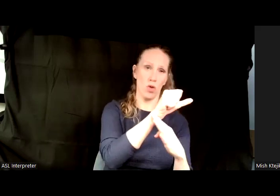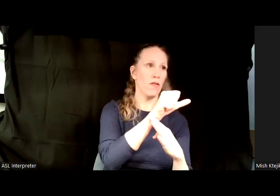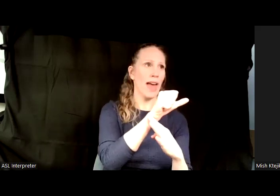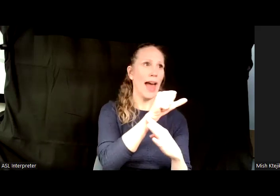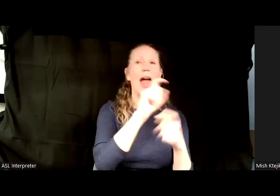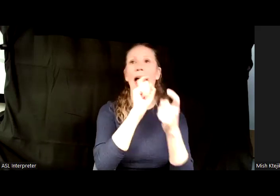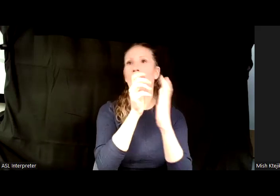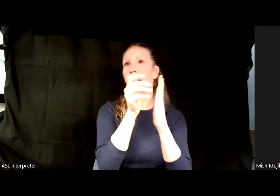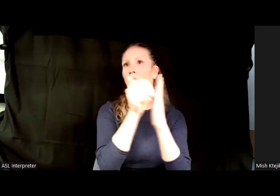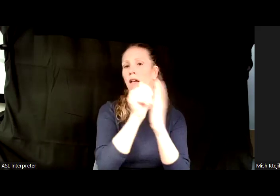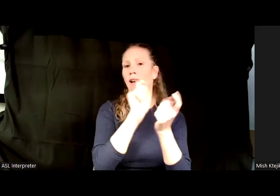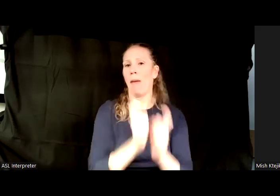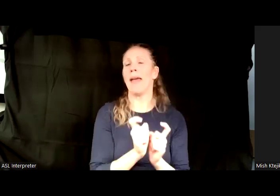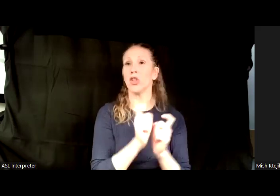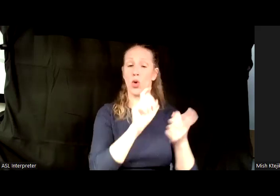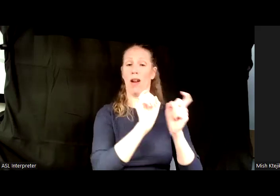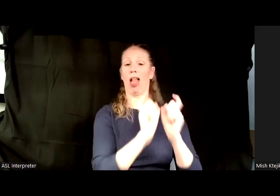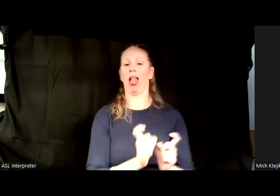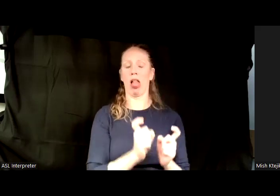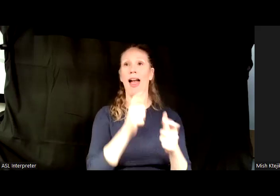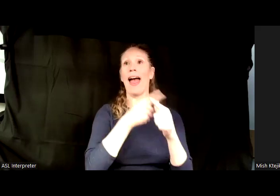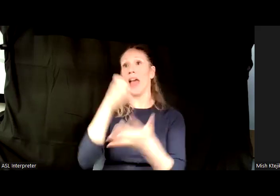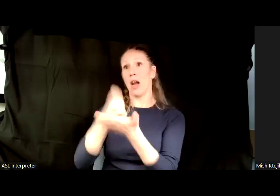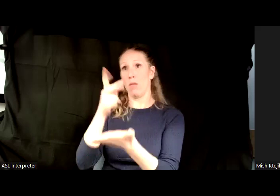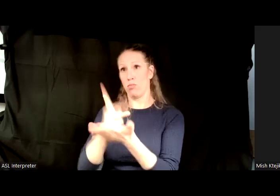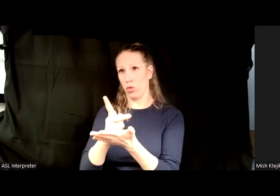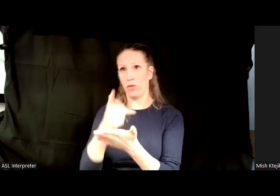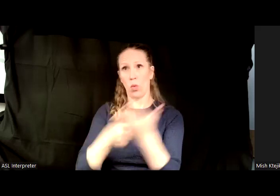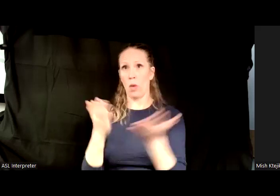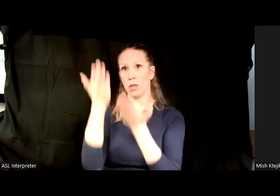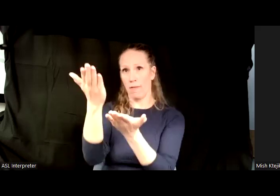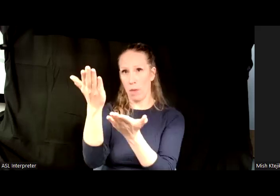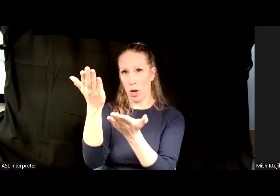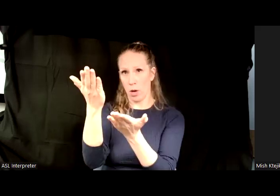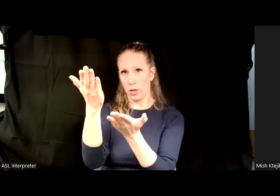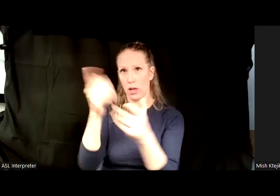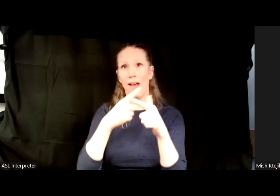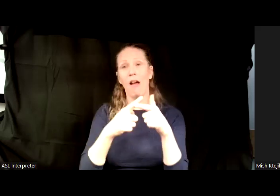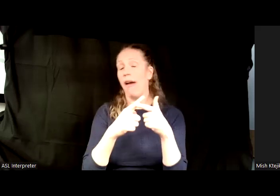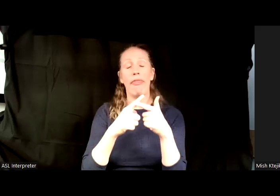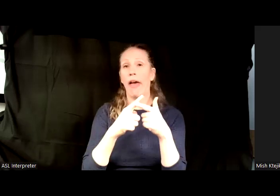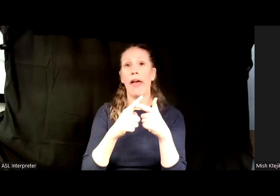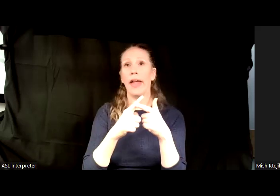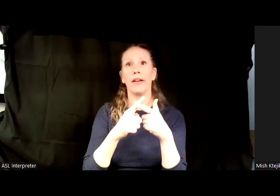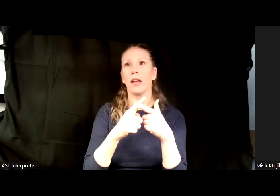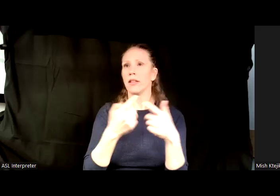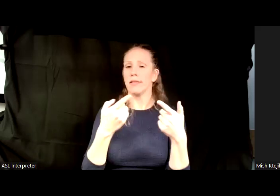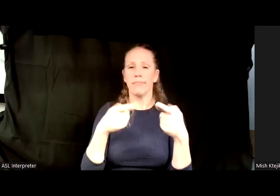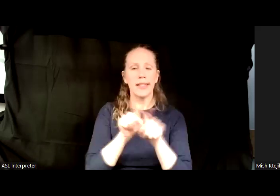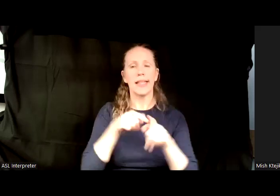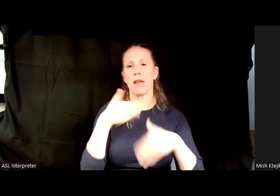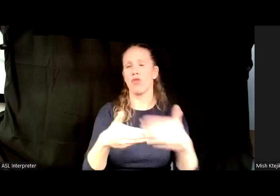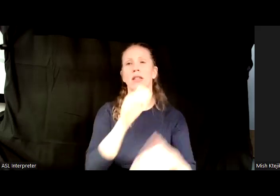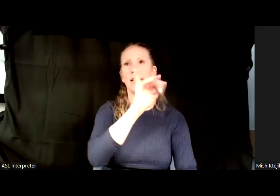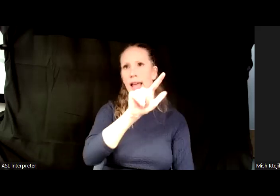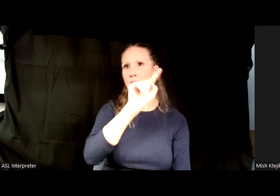you can make some tweaks to this and then approve those proposed. And then we go through that same process.